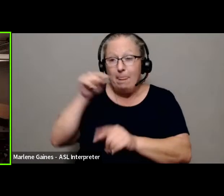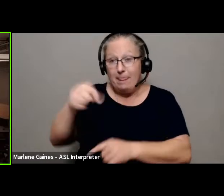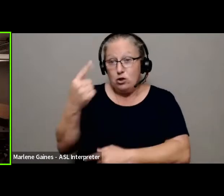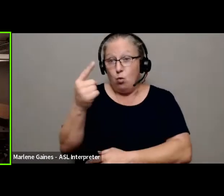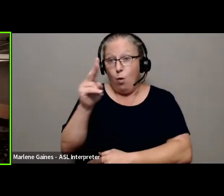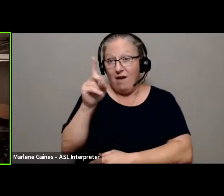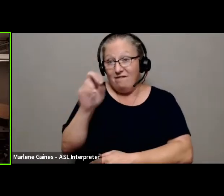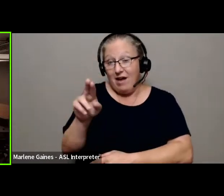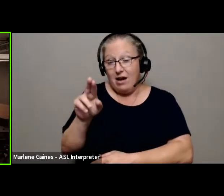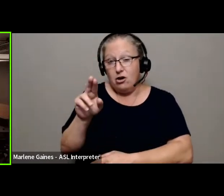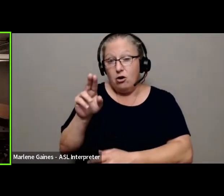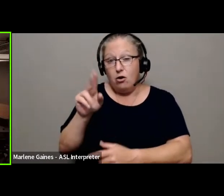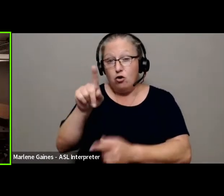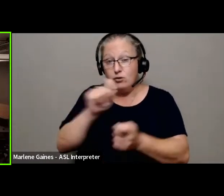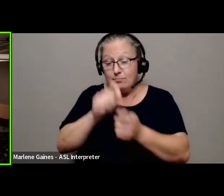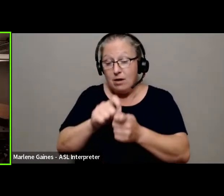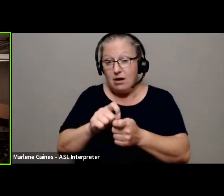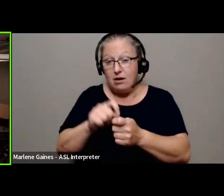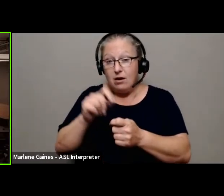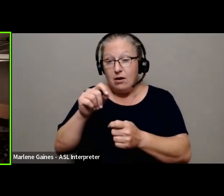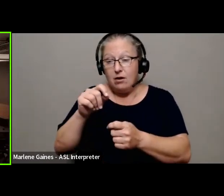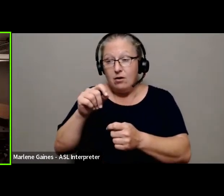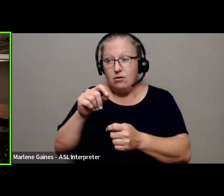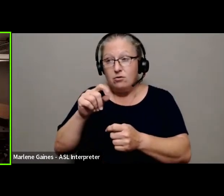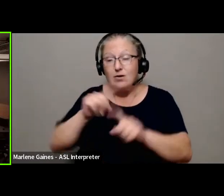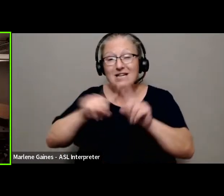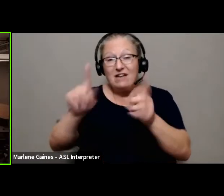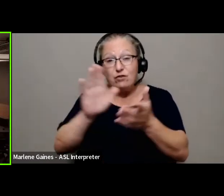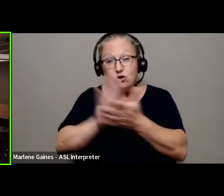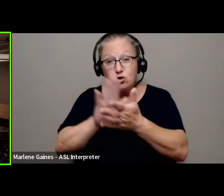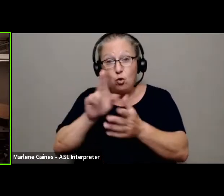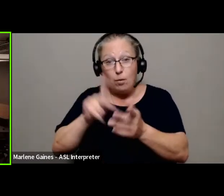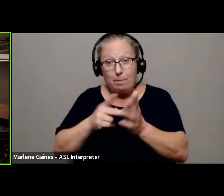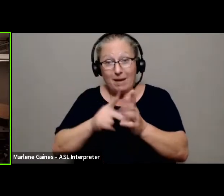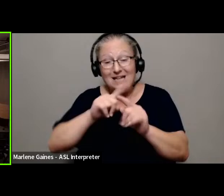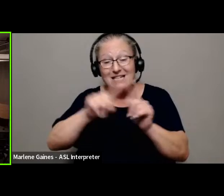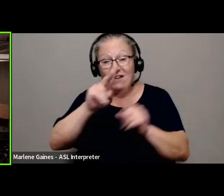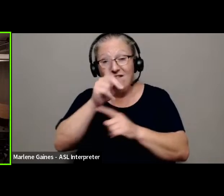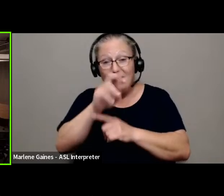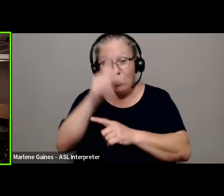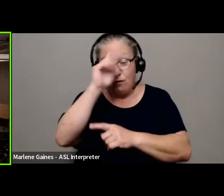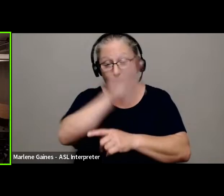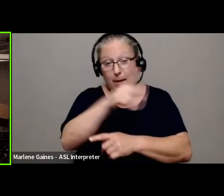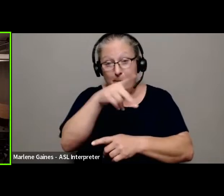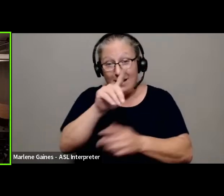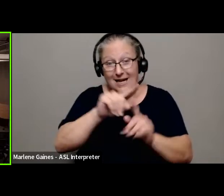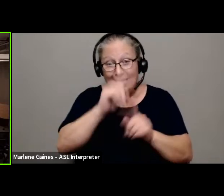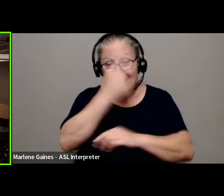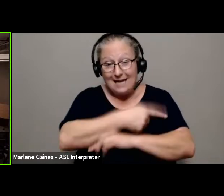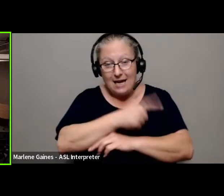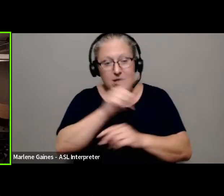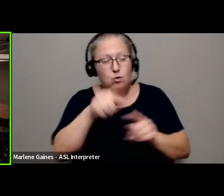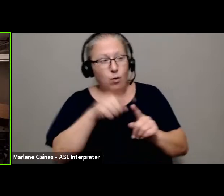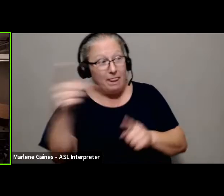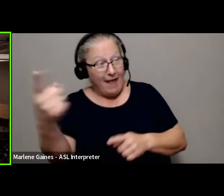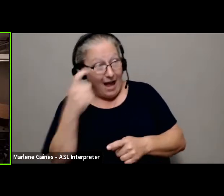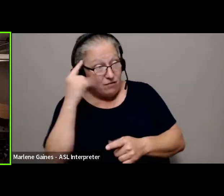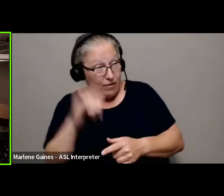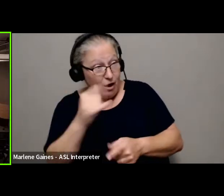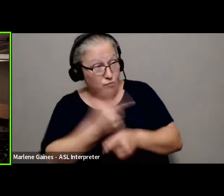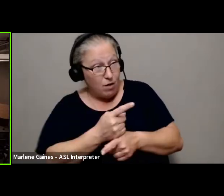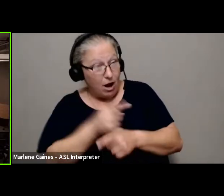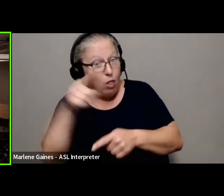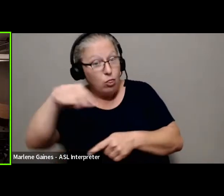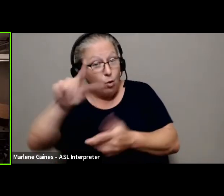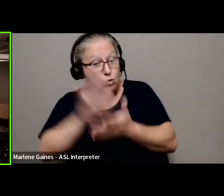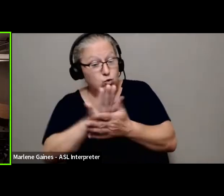just for what you specified with their meal. So different school sites are using different vendors for their PD days. So. When they asked for that, right? Those school